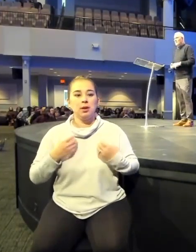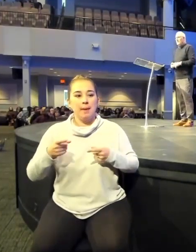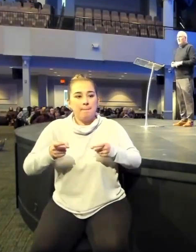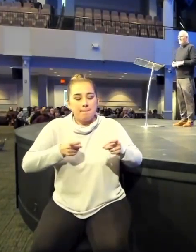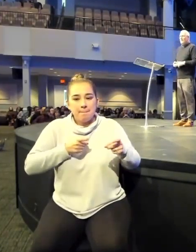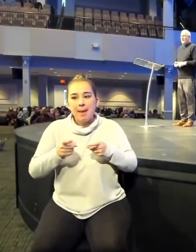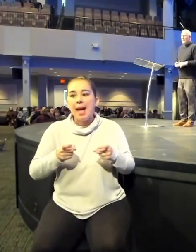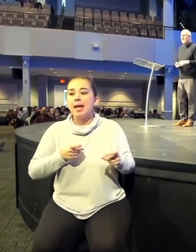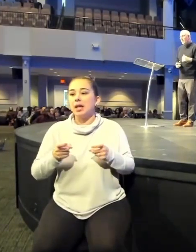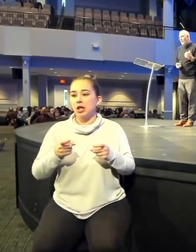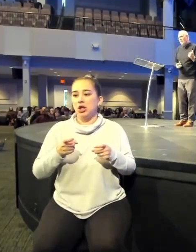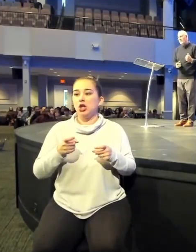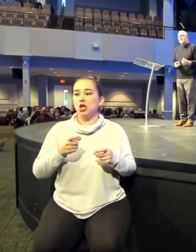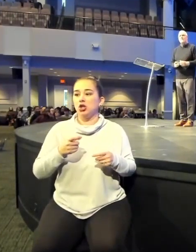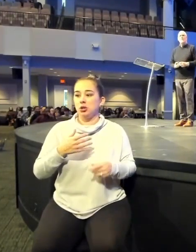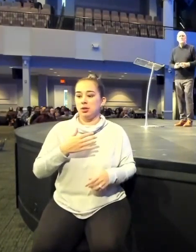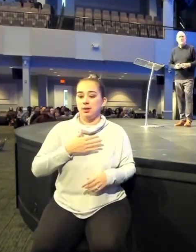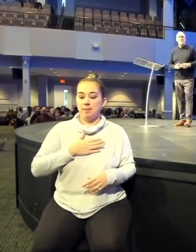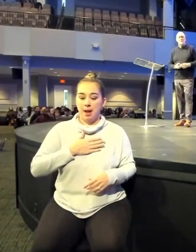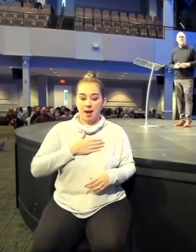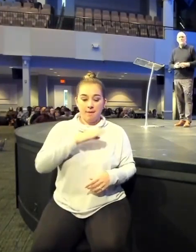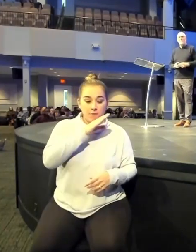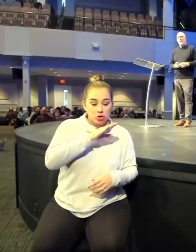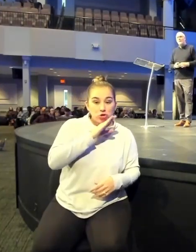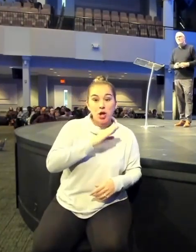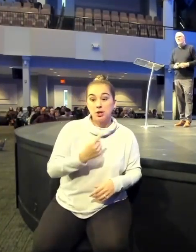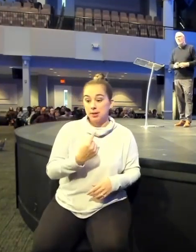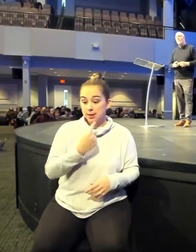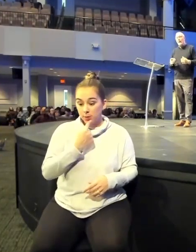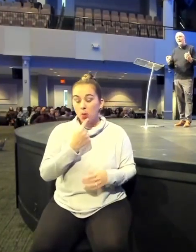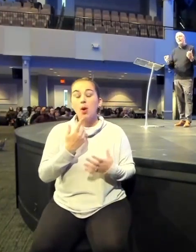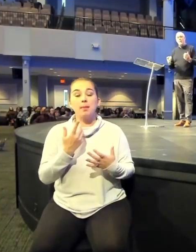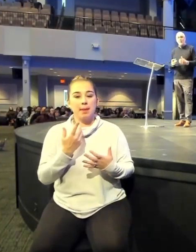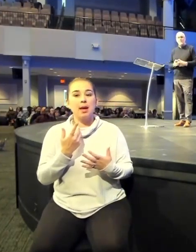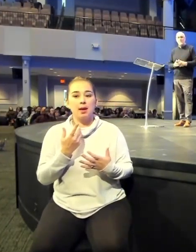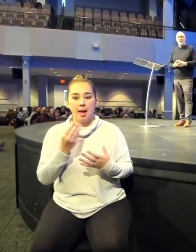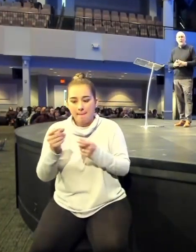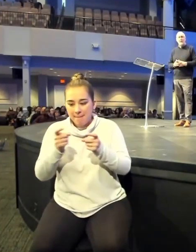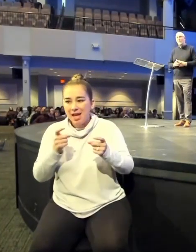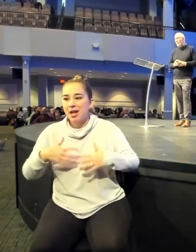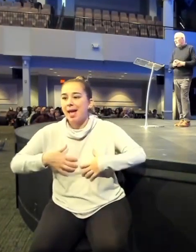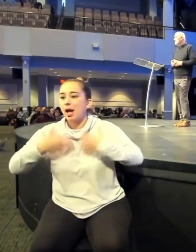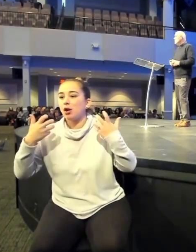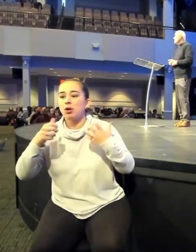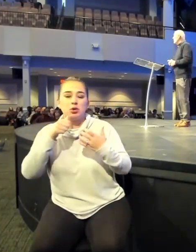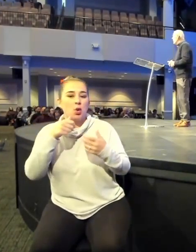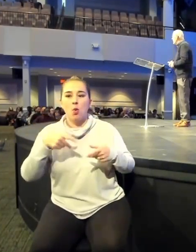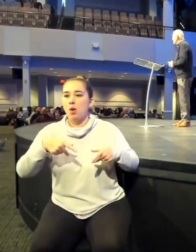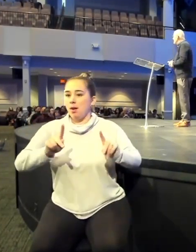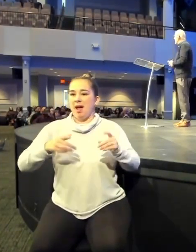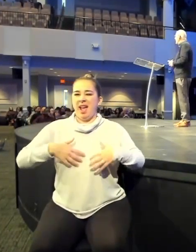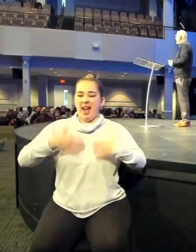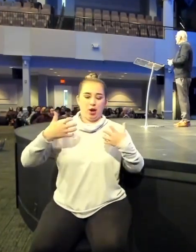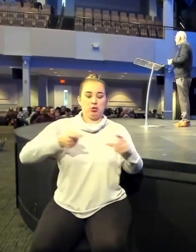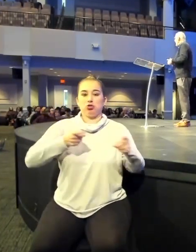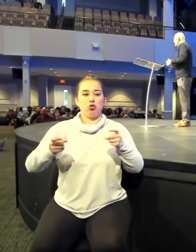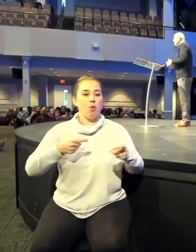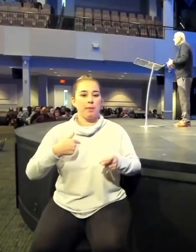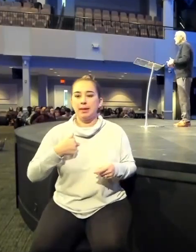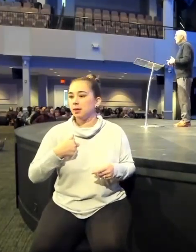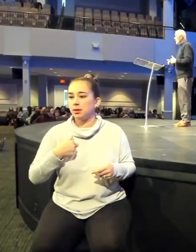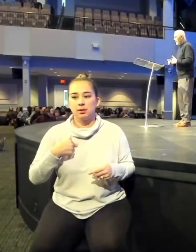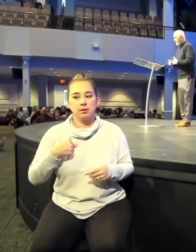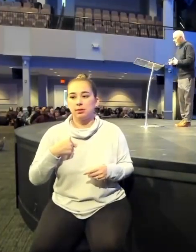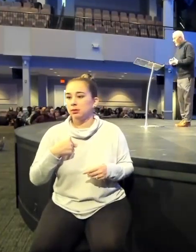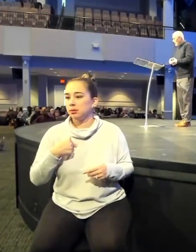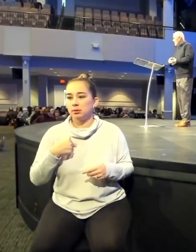own disappointments and frustrations, to manage their own anger, to not let rage control them. It's not the kind of